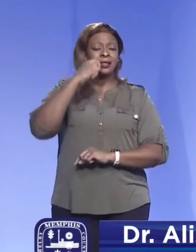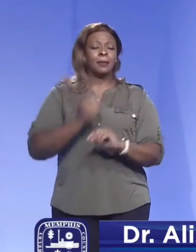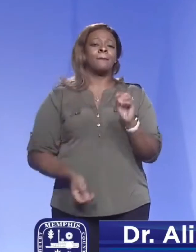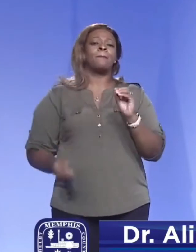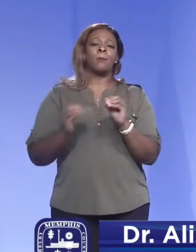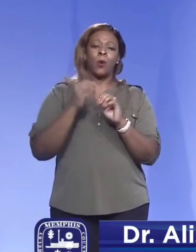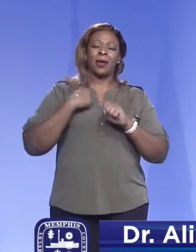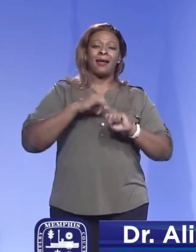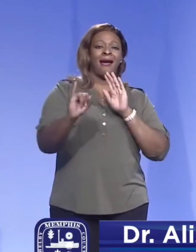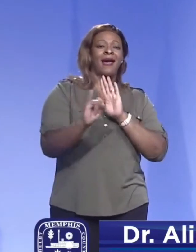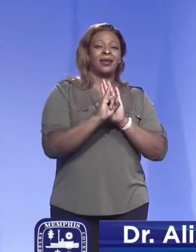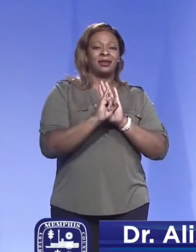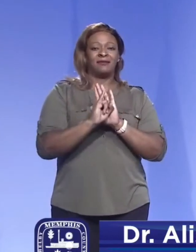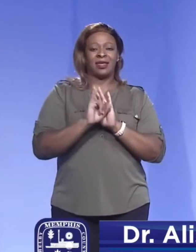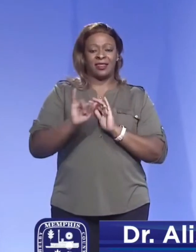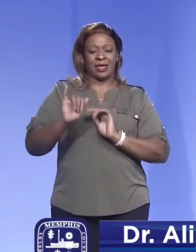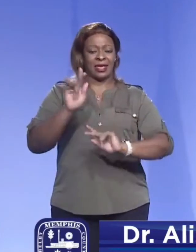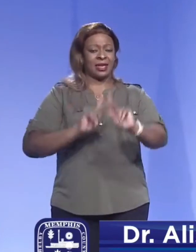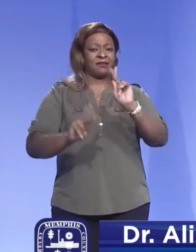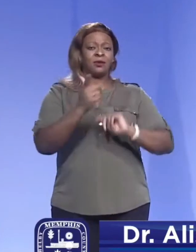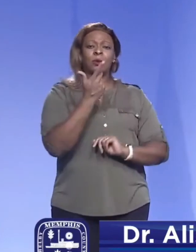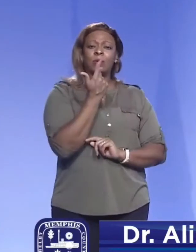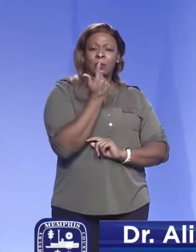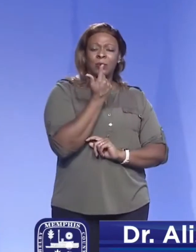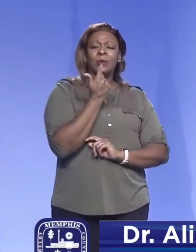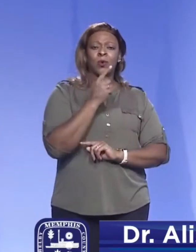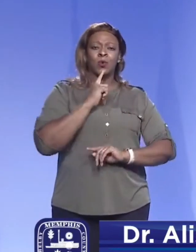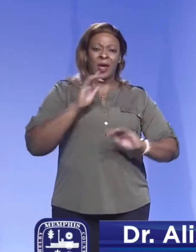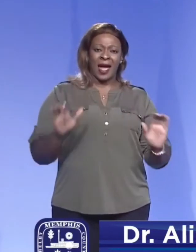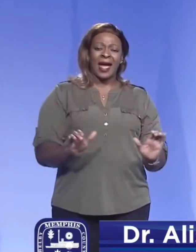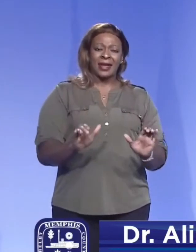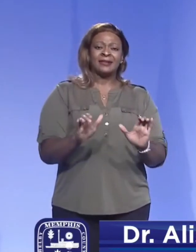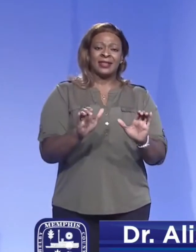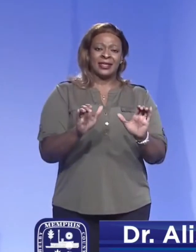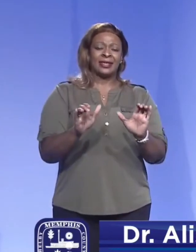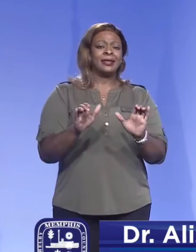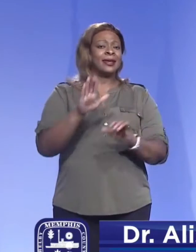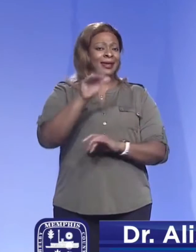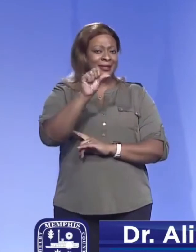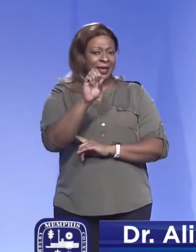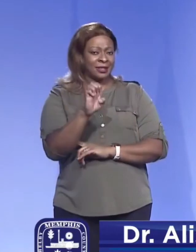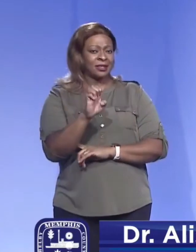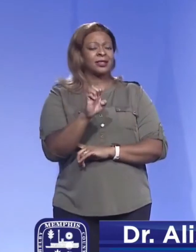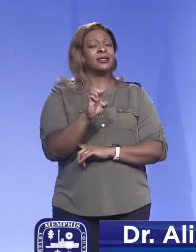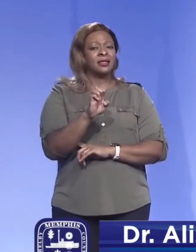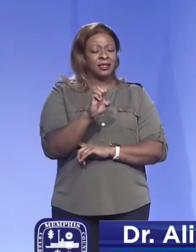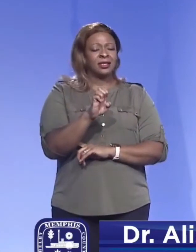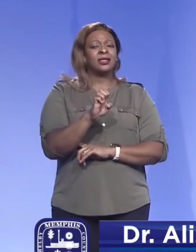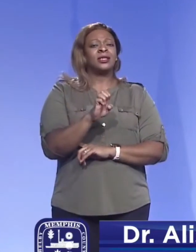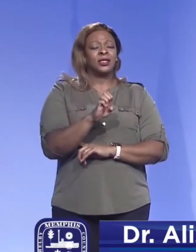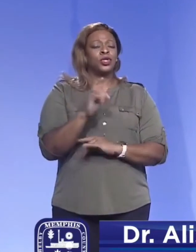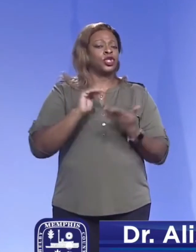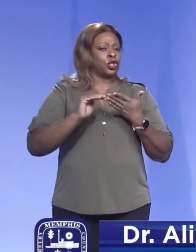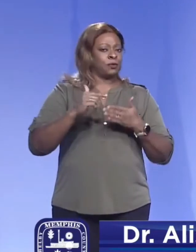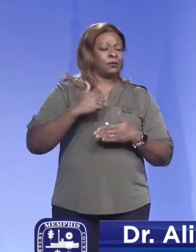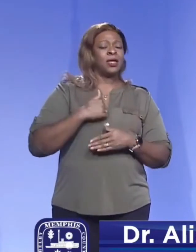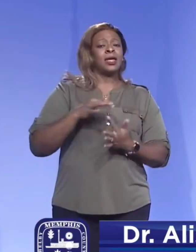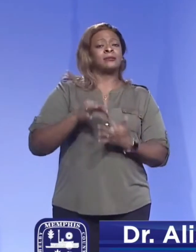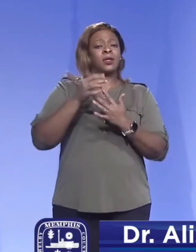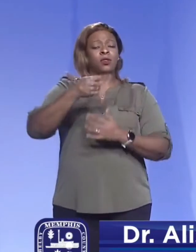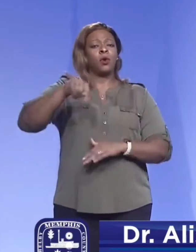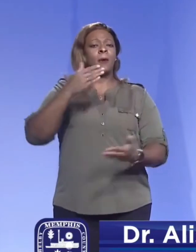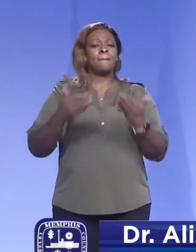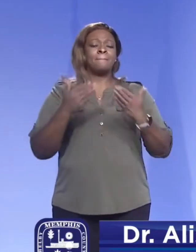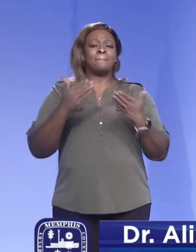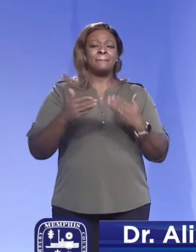we can identify those individuals who are active cases, and and particularly those who may